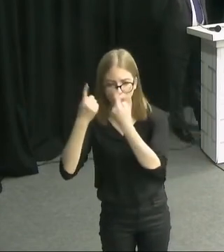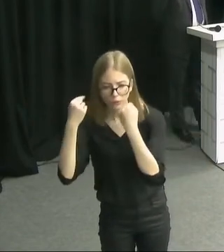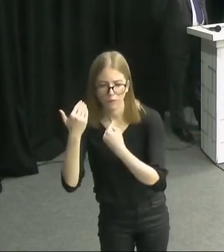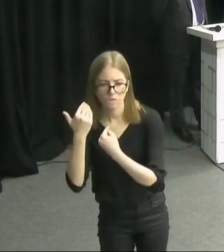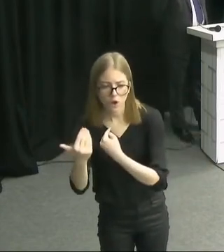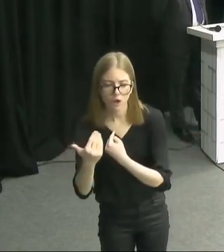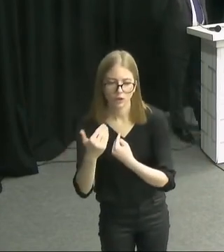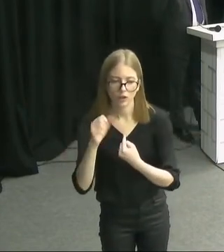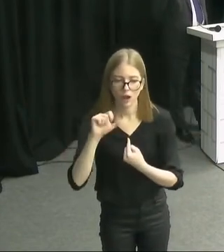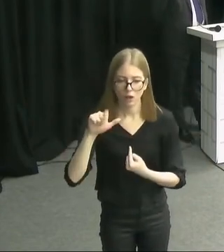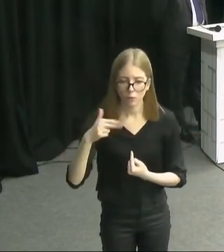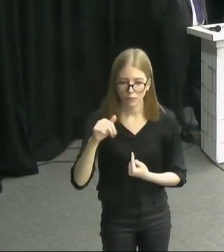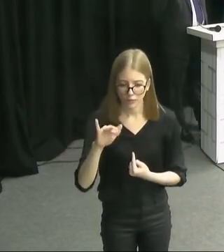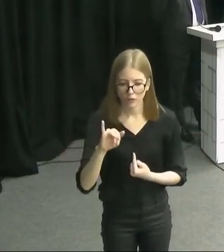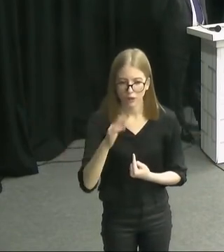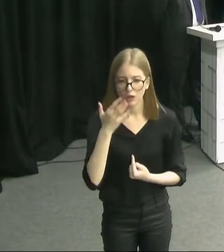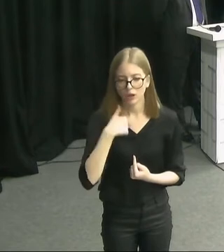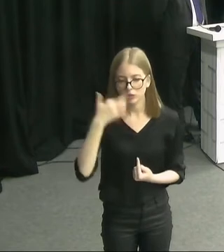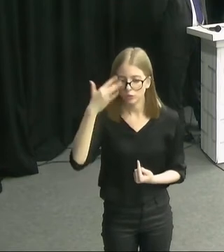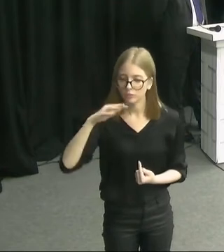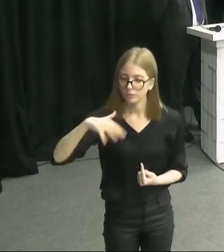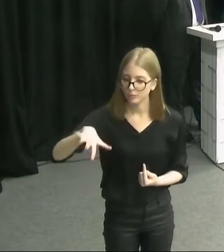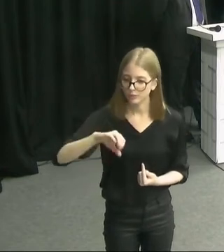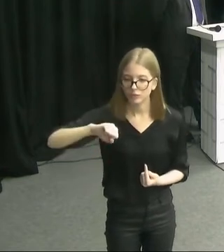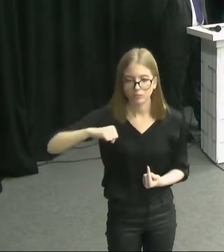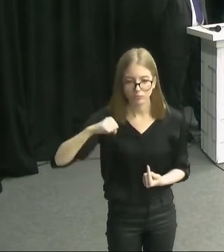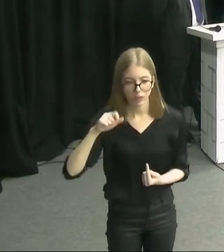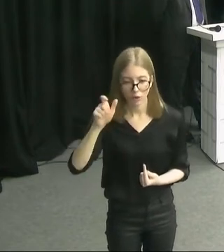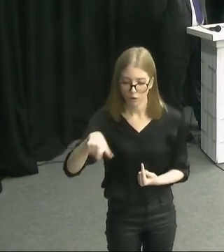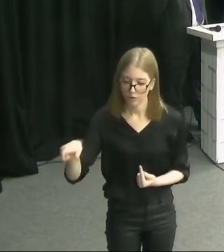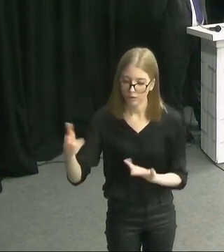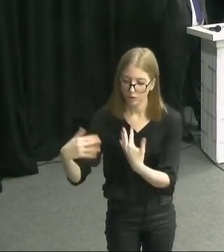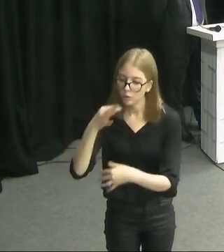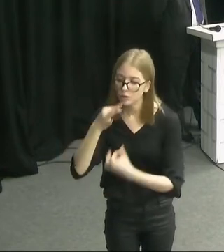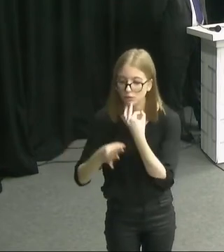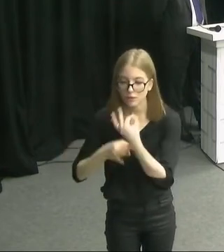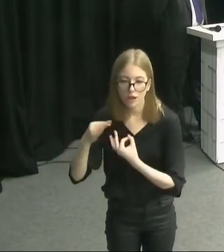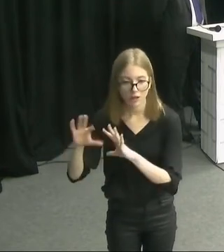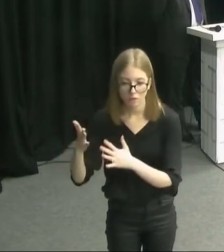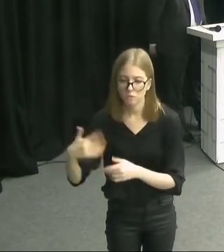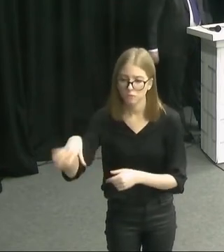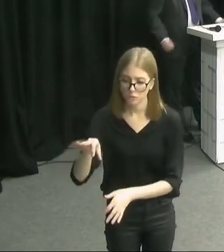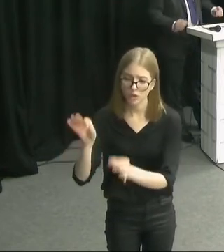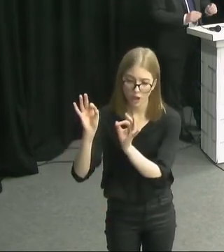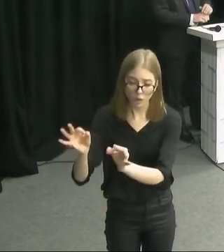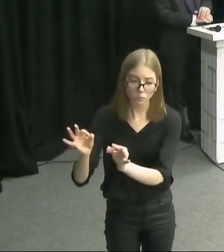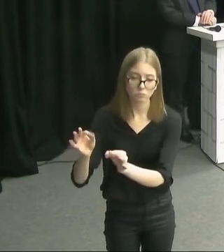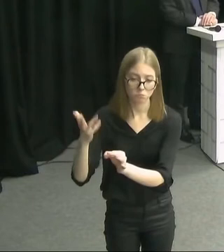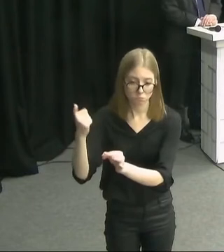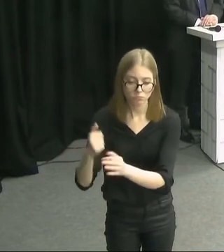changes. The first issue is probably technical. What are the technical measures